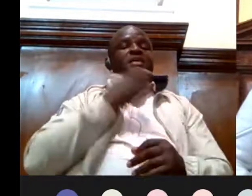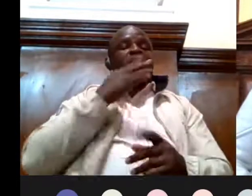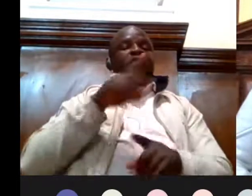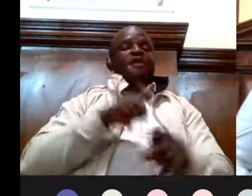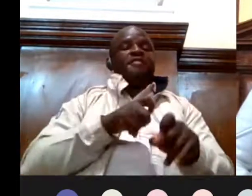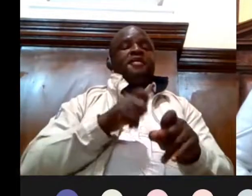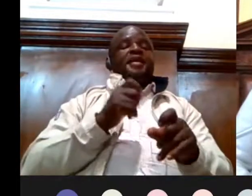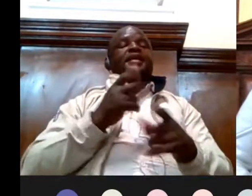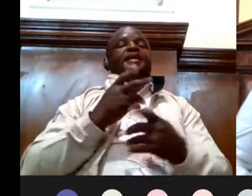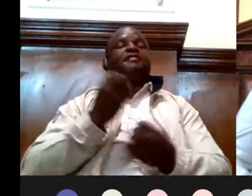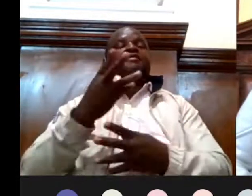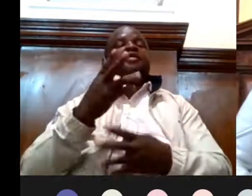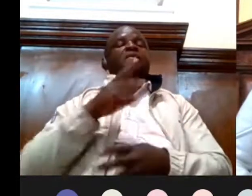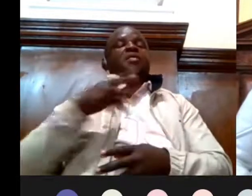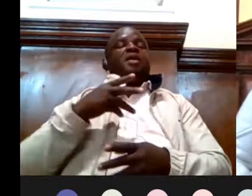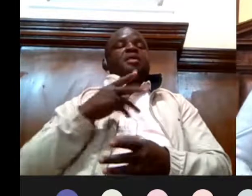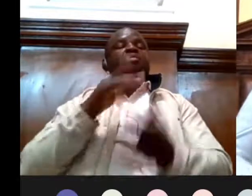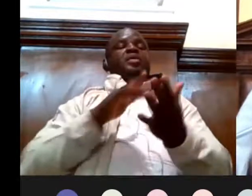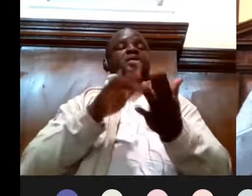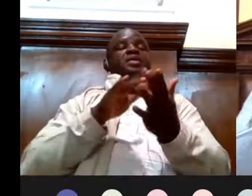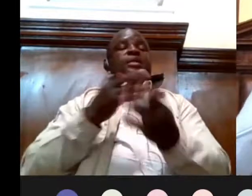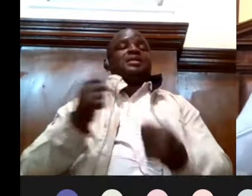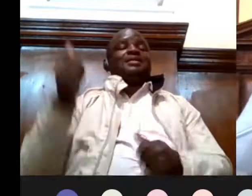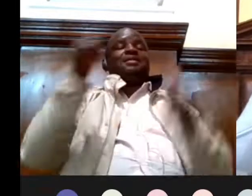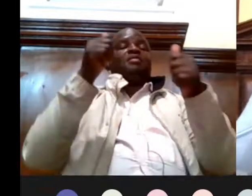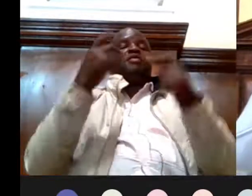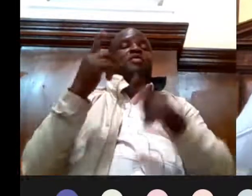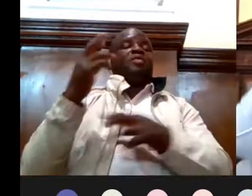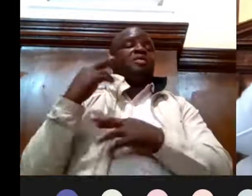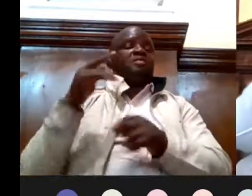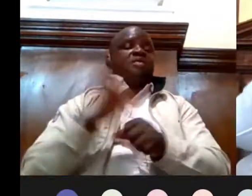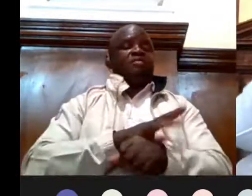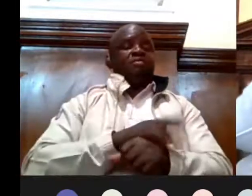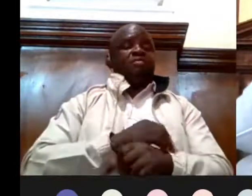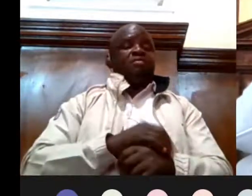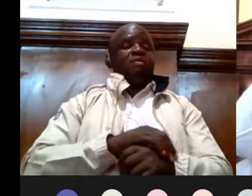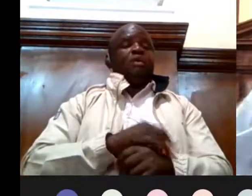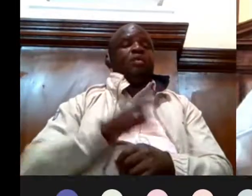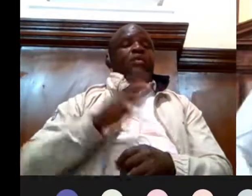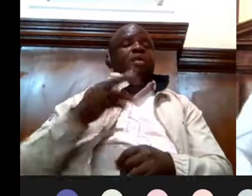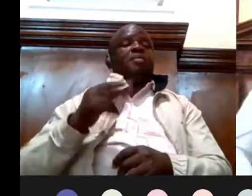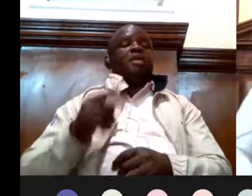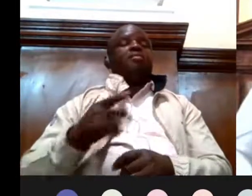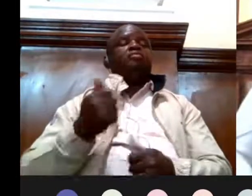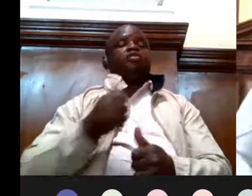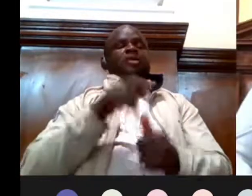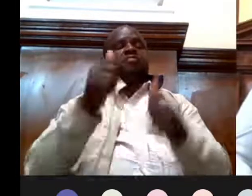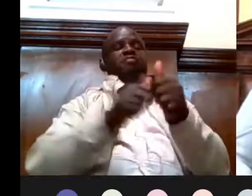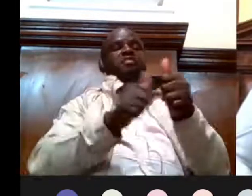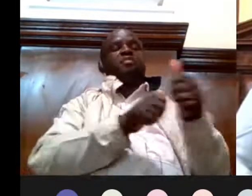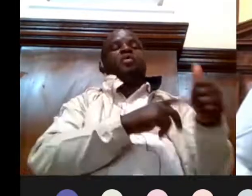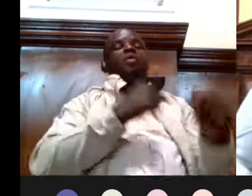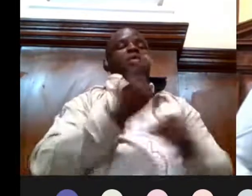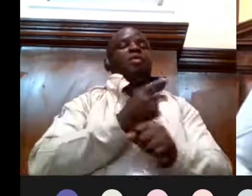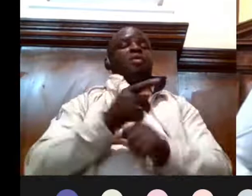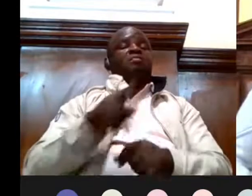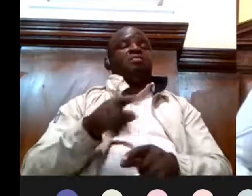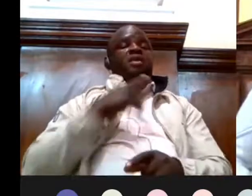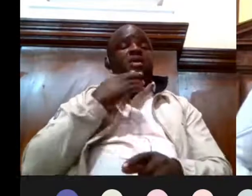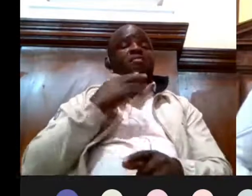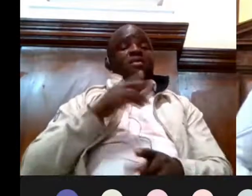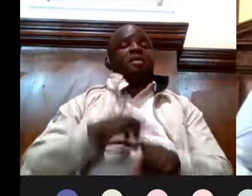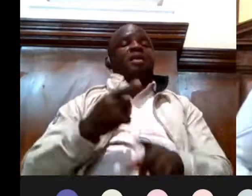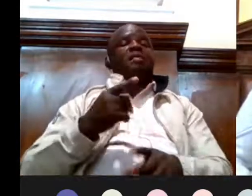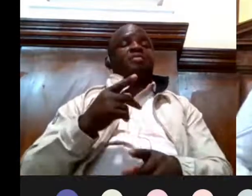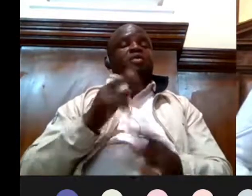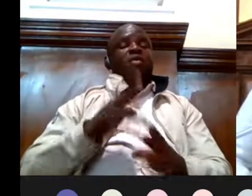the position of responsibility fully. Women can only be only good enough to deputize. It is normal sometimes